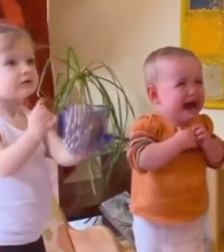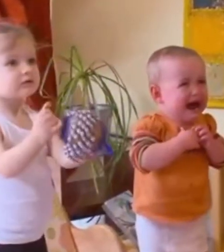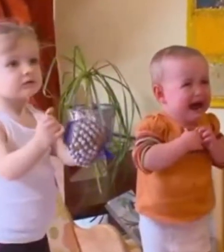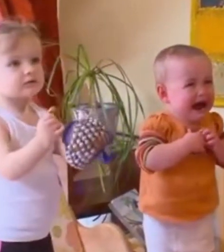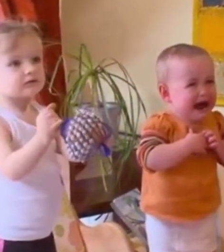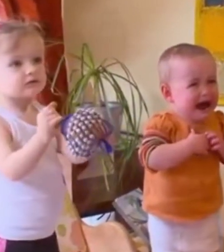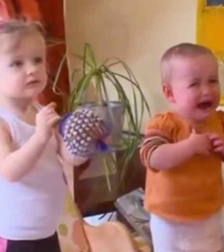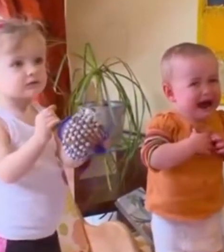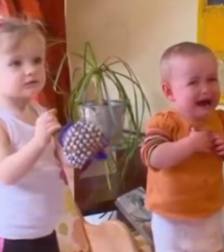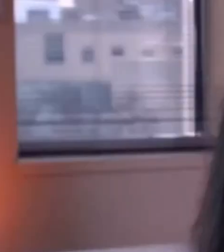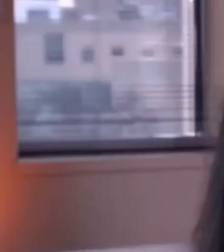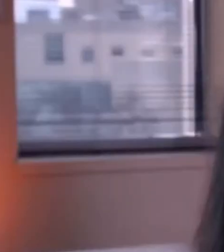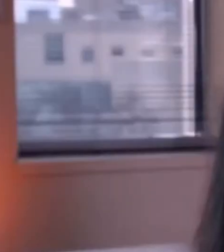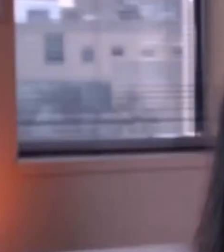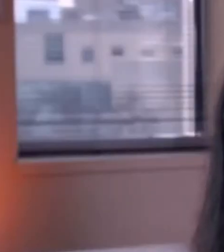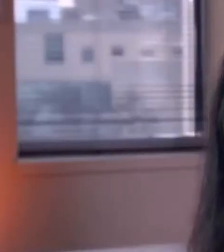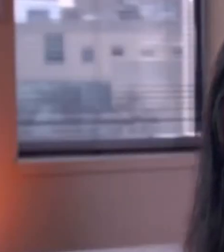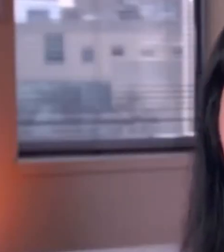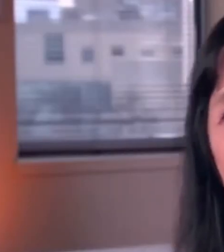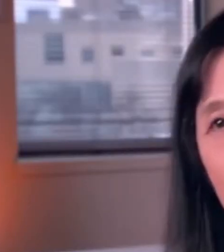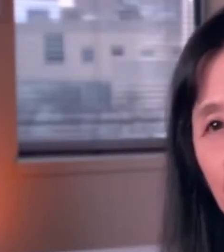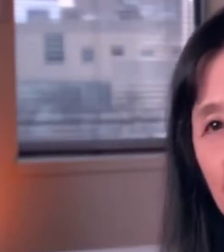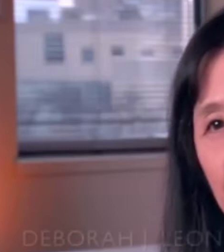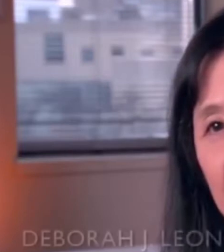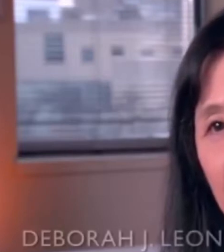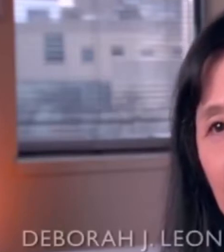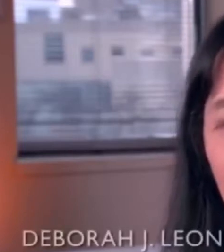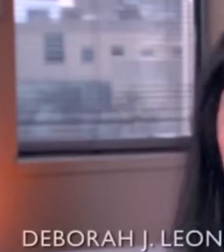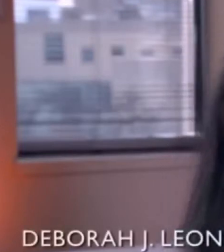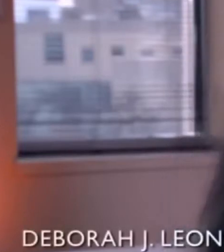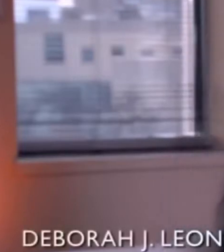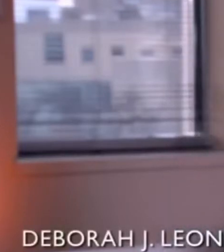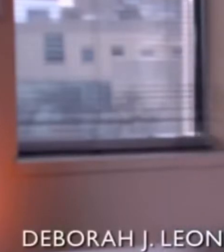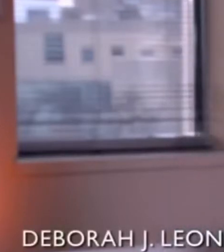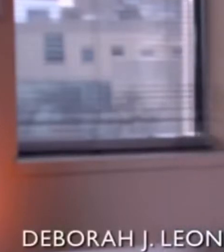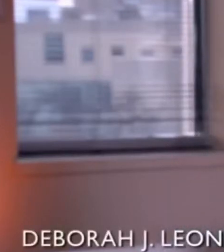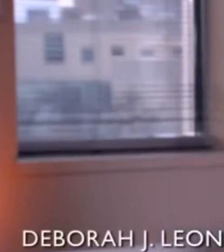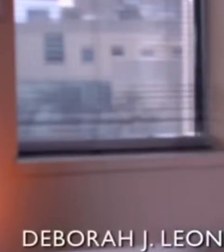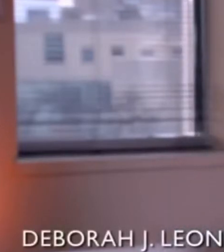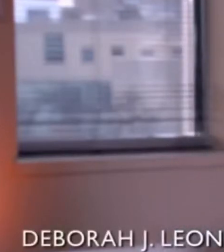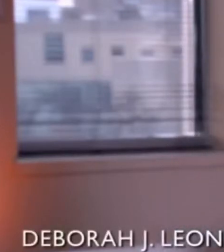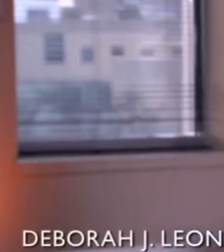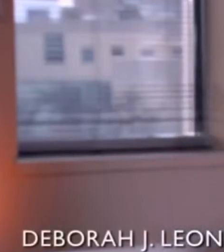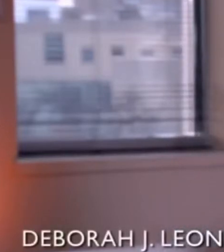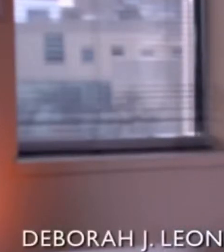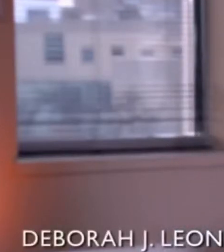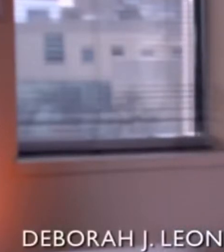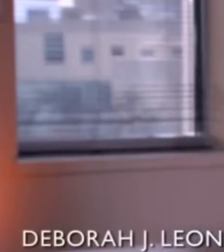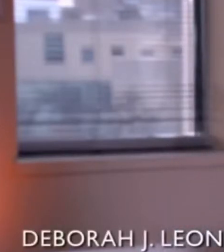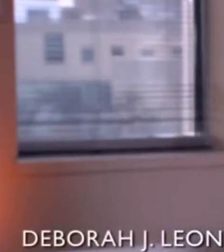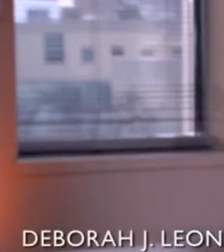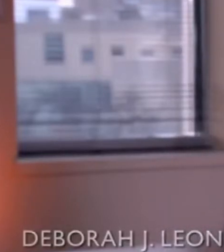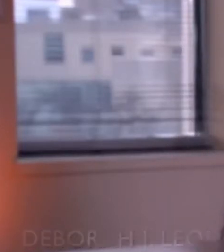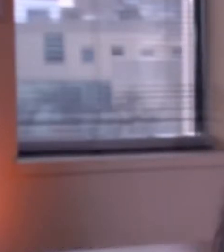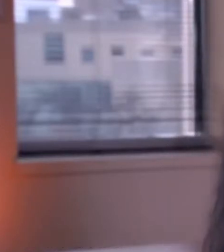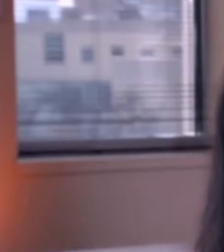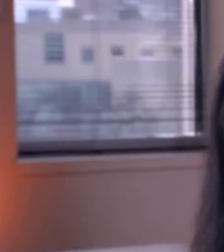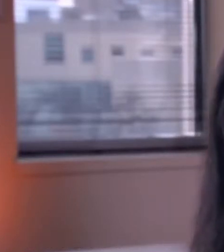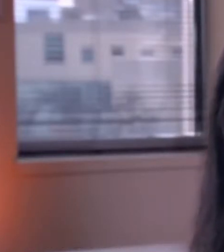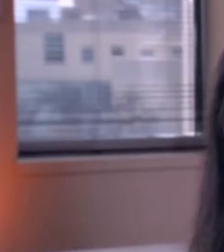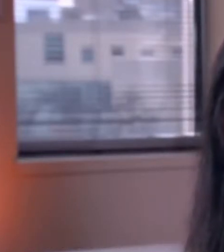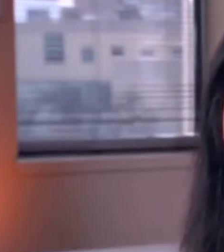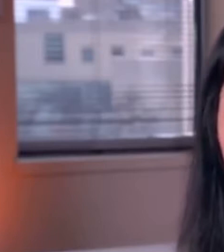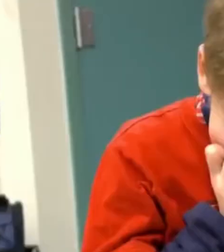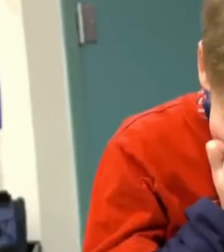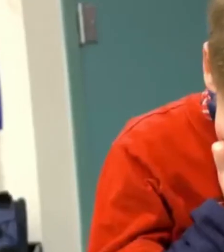If you don't have self-regulation, you act out and the teacher puts you in timeout, and so then you miss part of the learning that's going on,